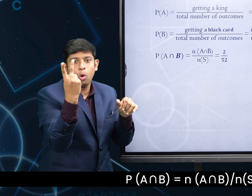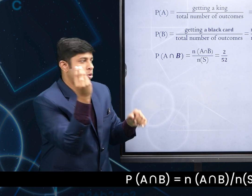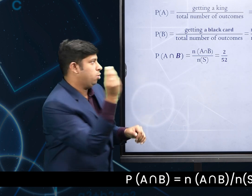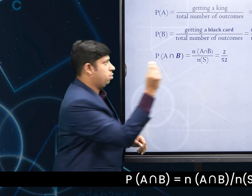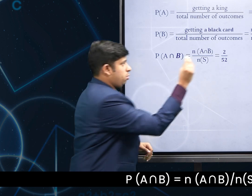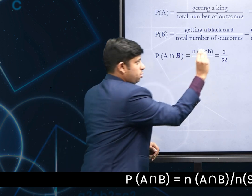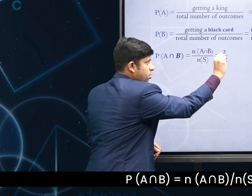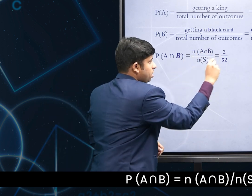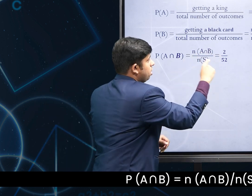52.